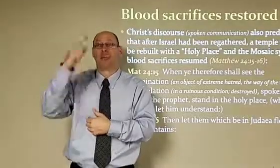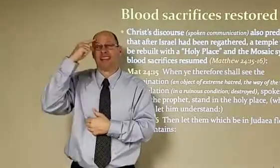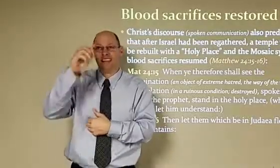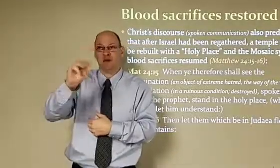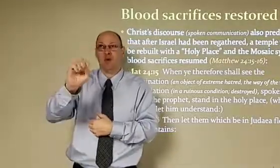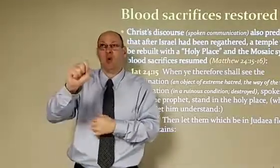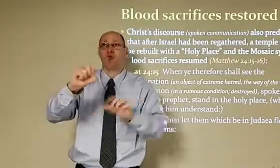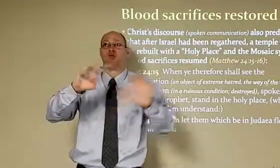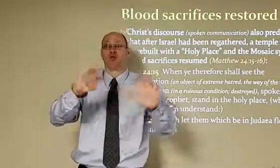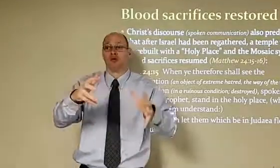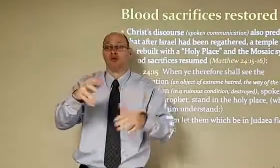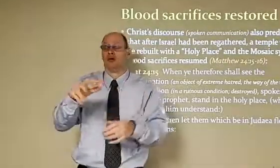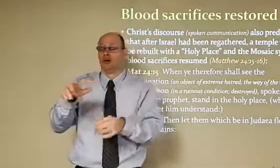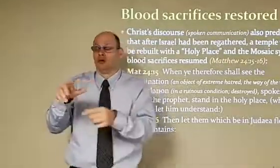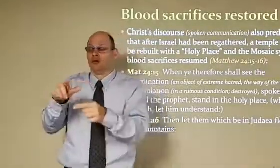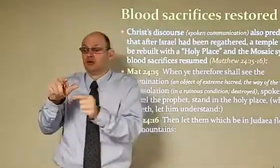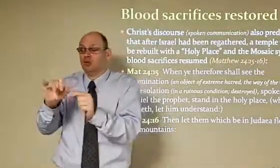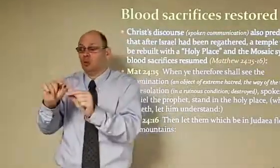In Moses' time,